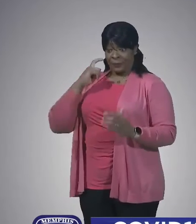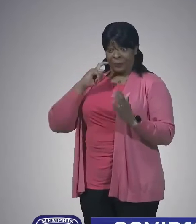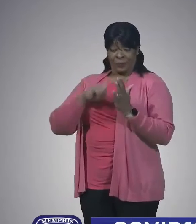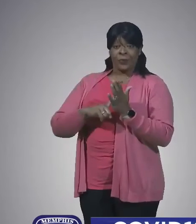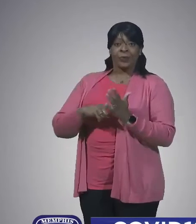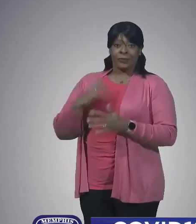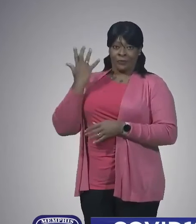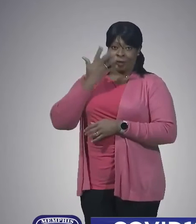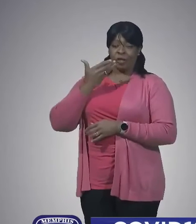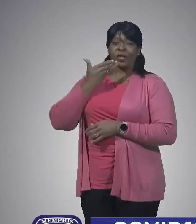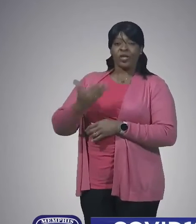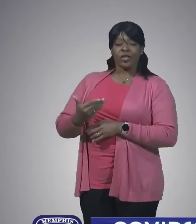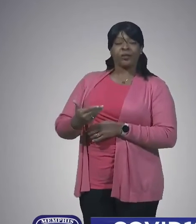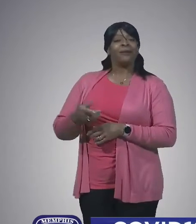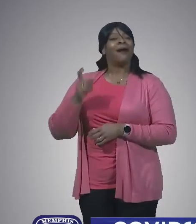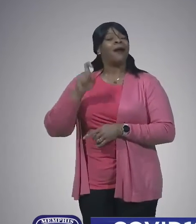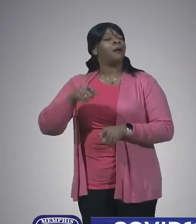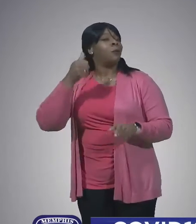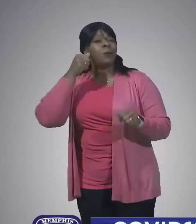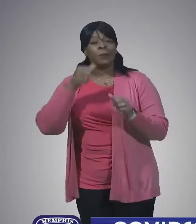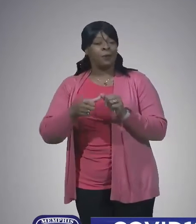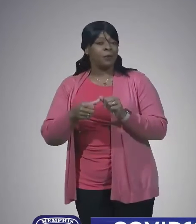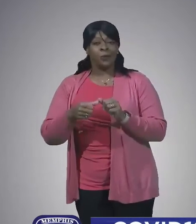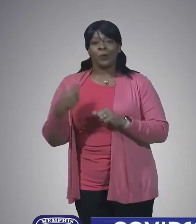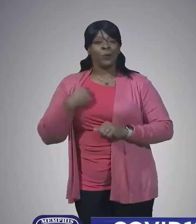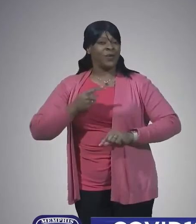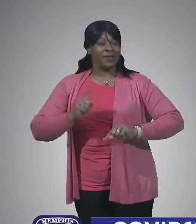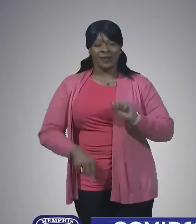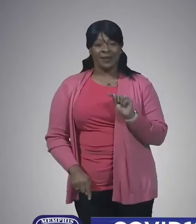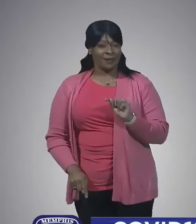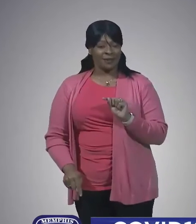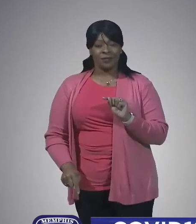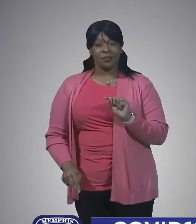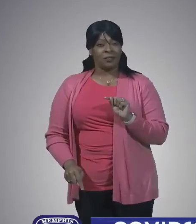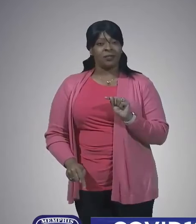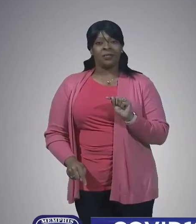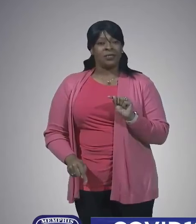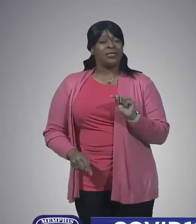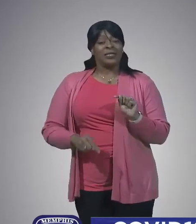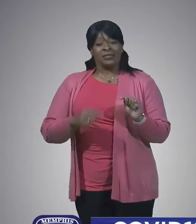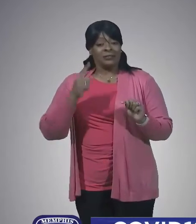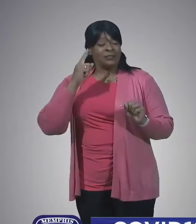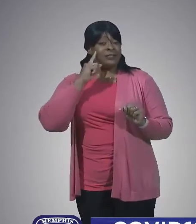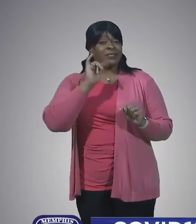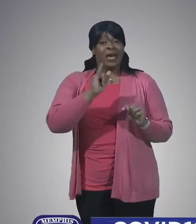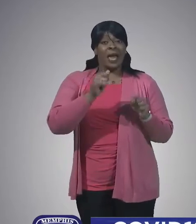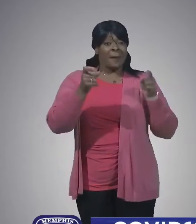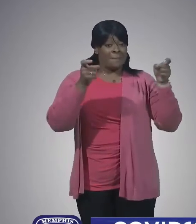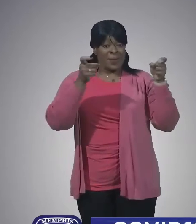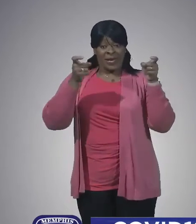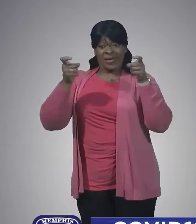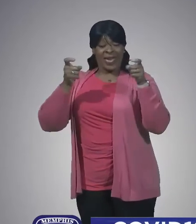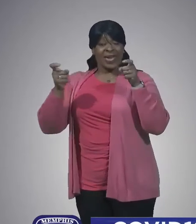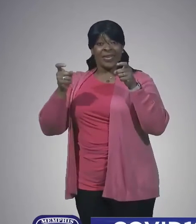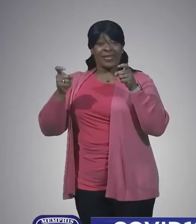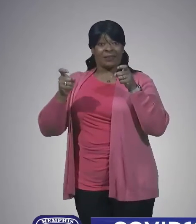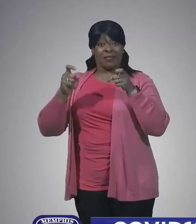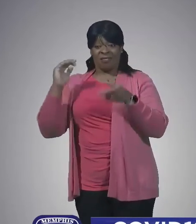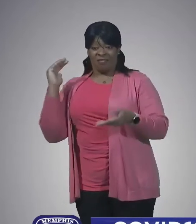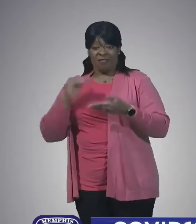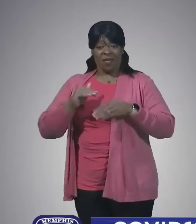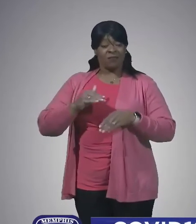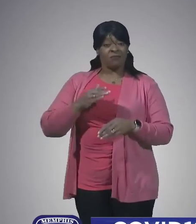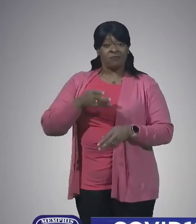good. But we also have to remember that we cannot take those efforts, those mitigation efforts off just